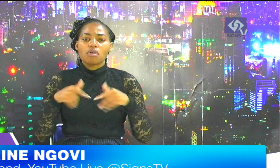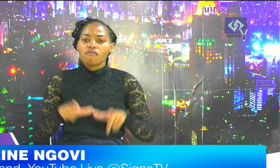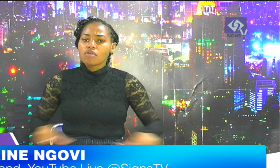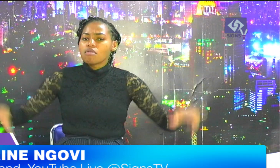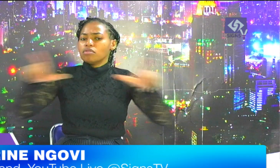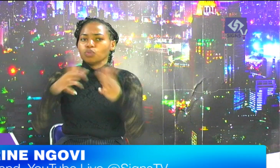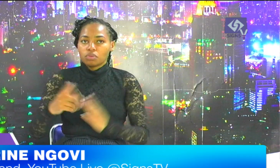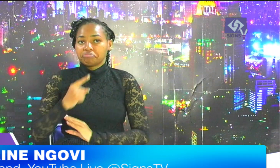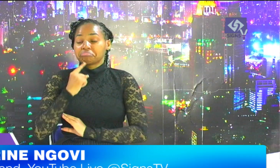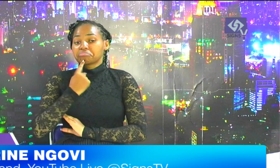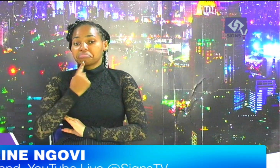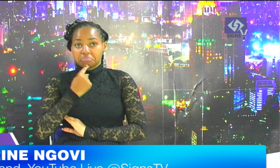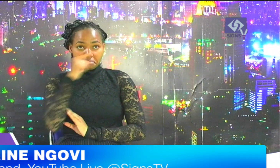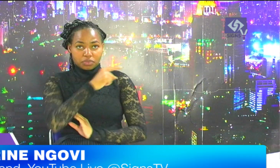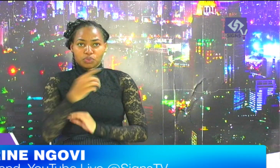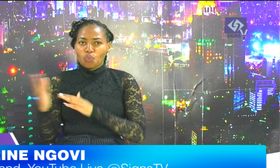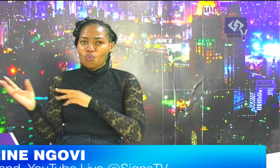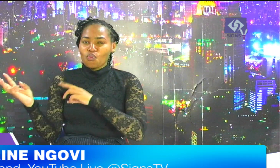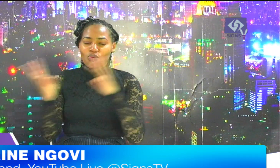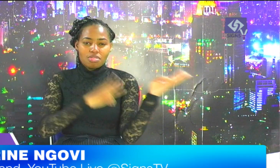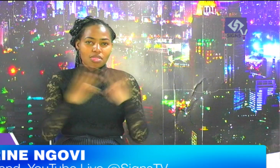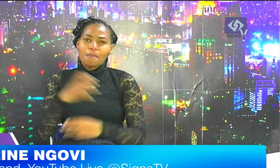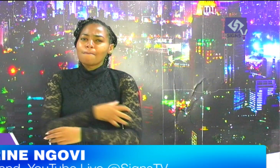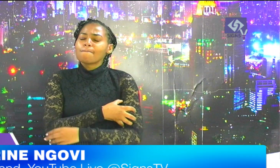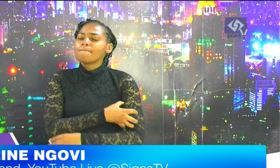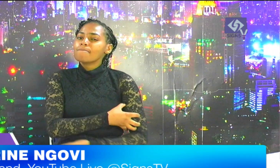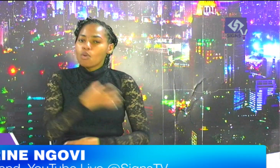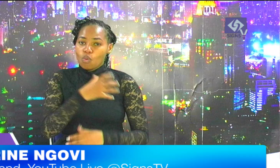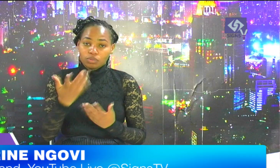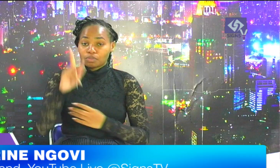Lake Turkana wind power plant.